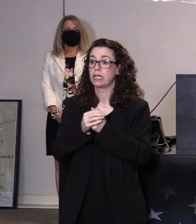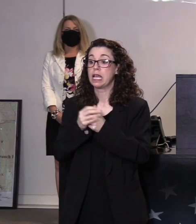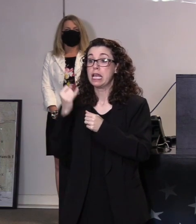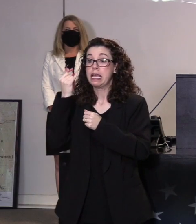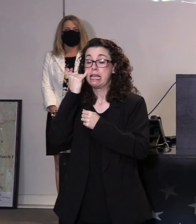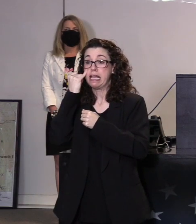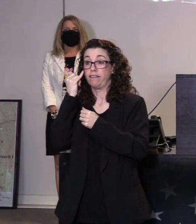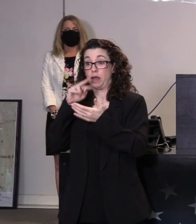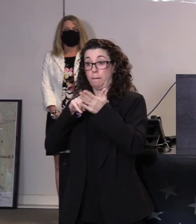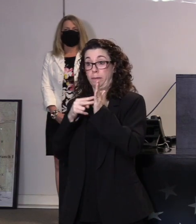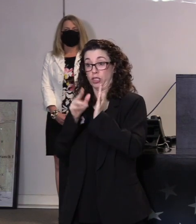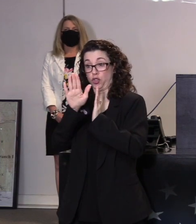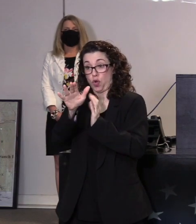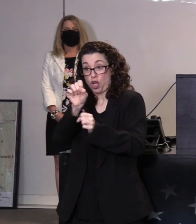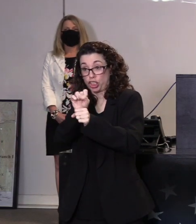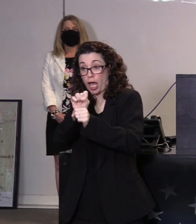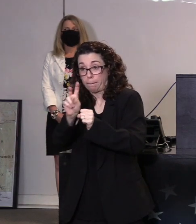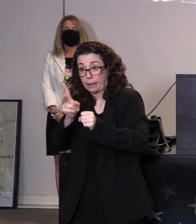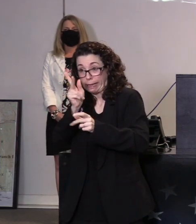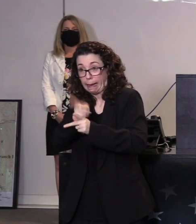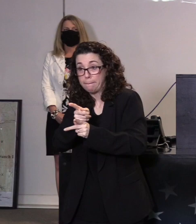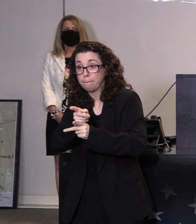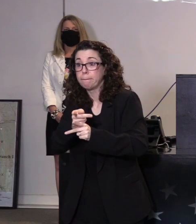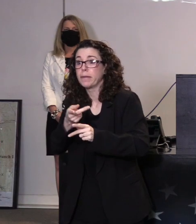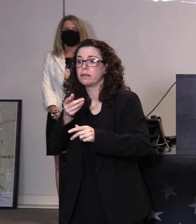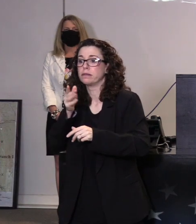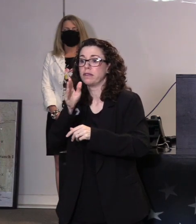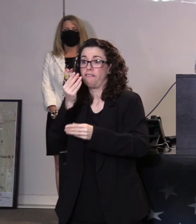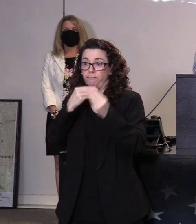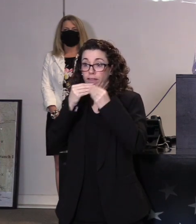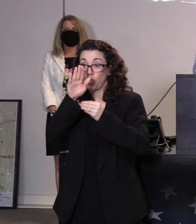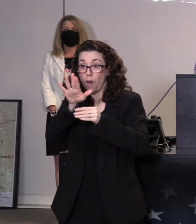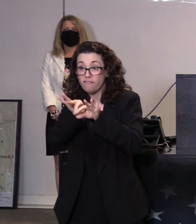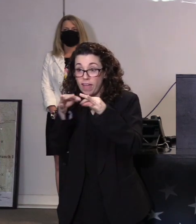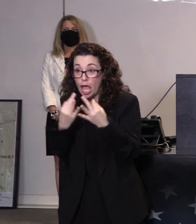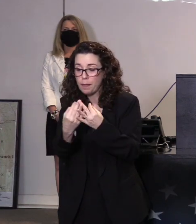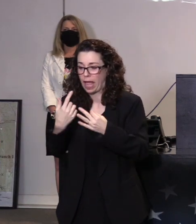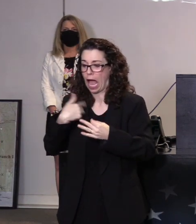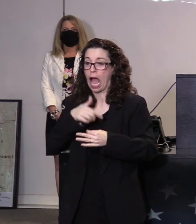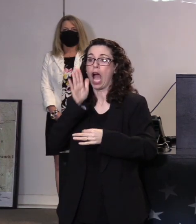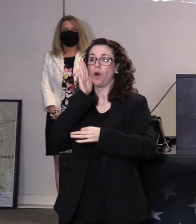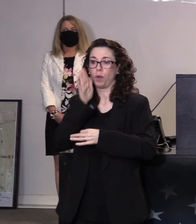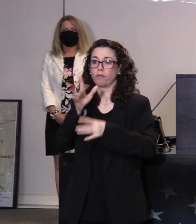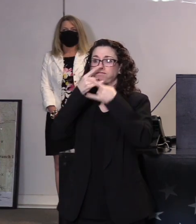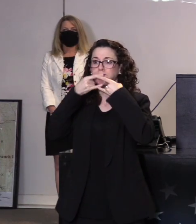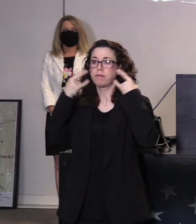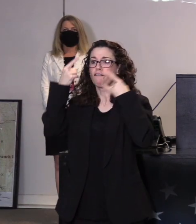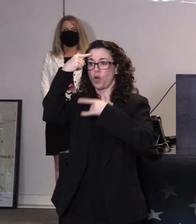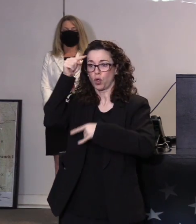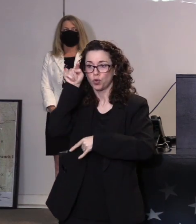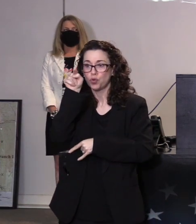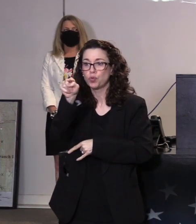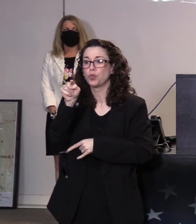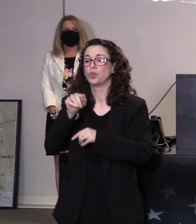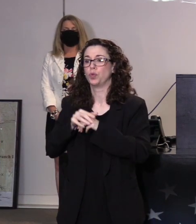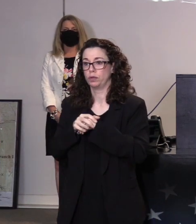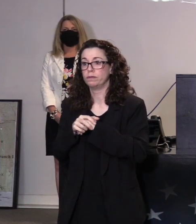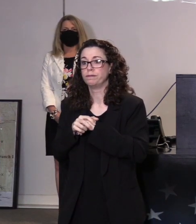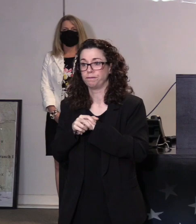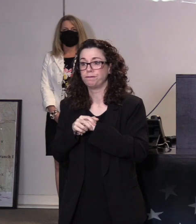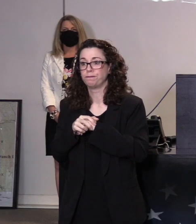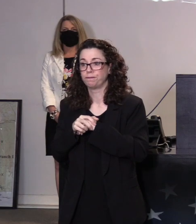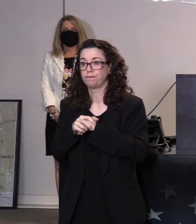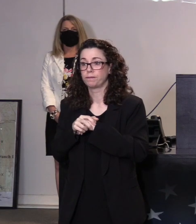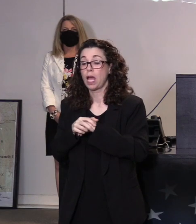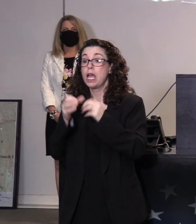job, to feed your family and those of your employees, we will do it for you. Many common sense things